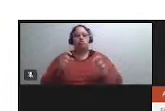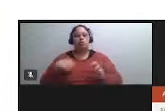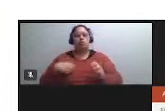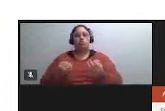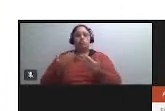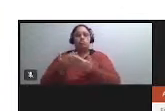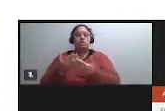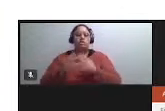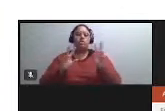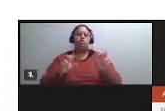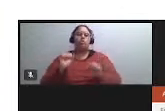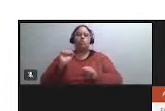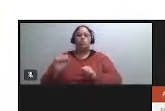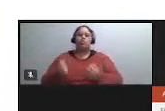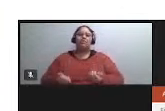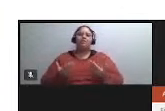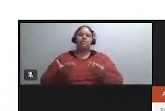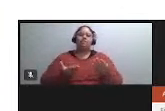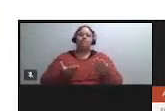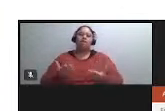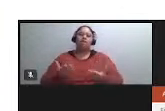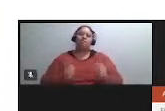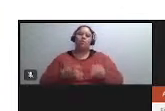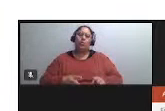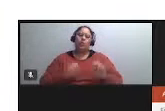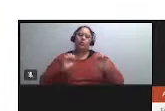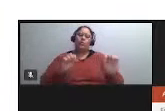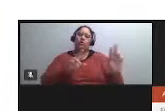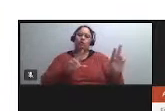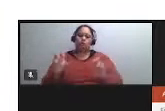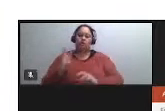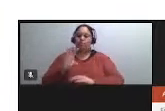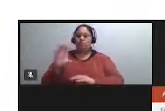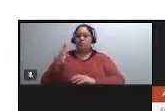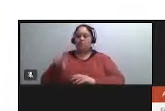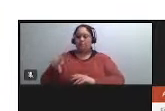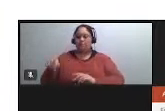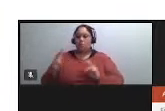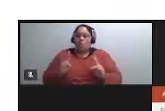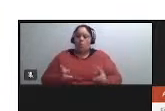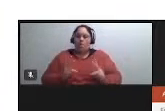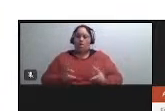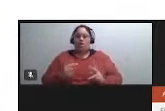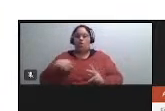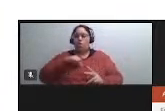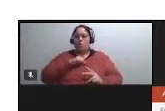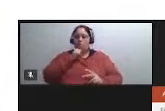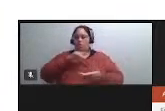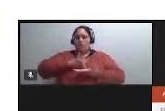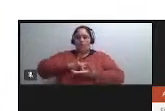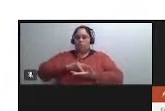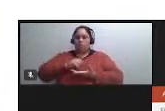were issues that were of service delivery nature that the WCPP usually wouldn't be in a position to intervene